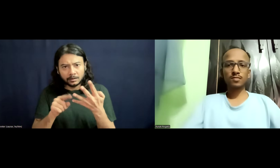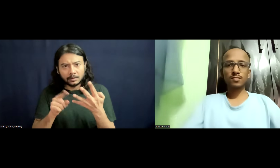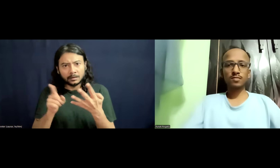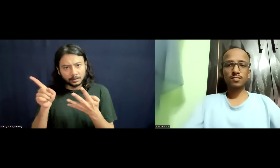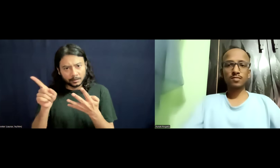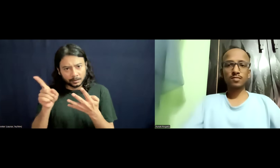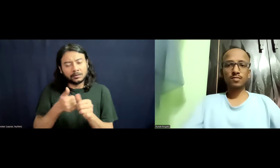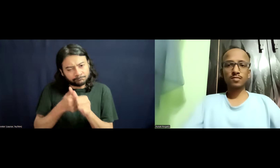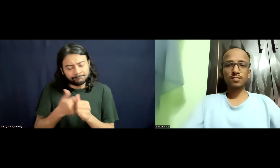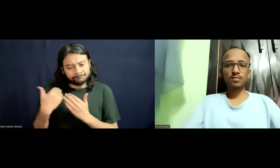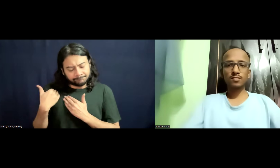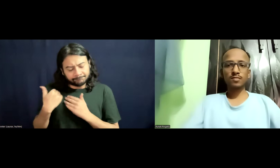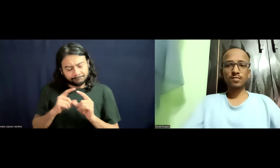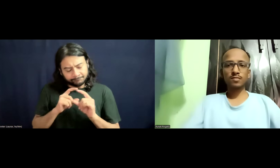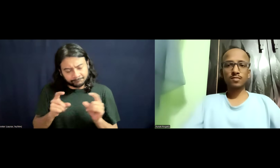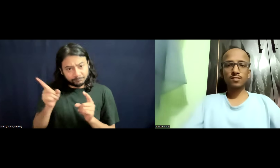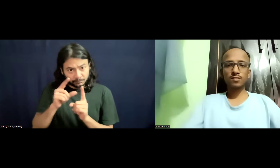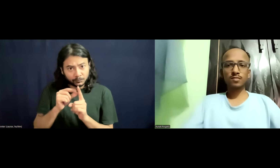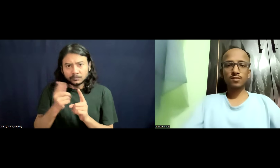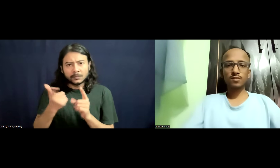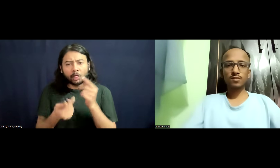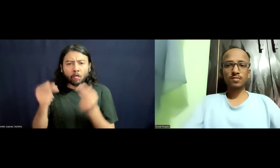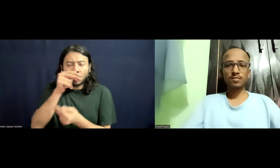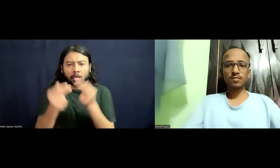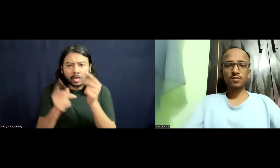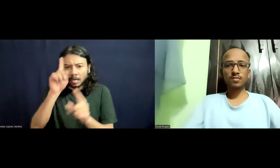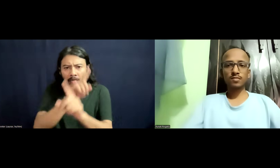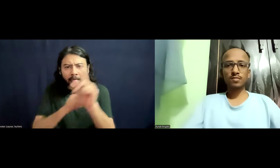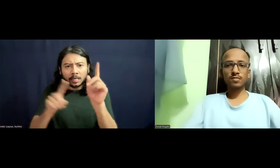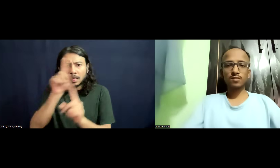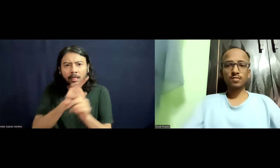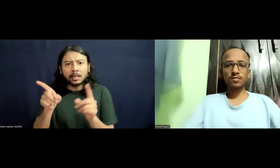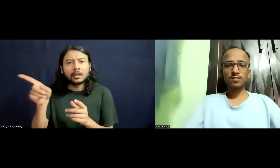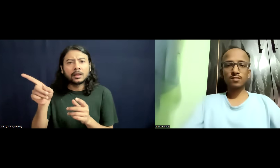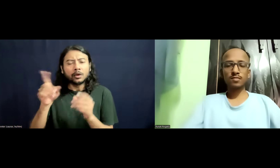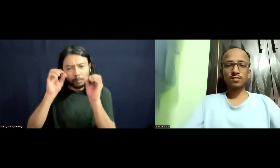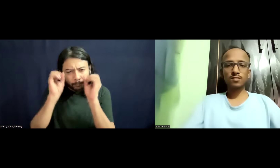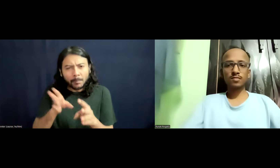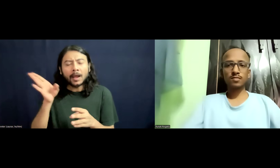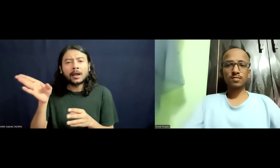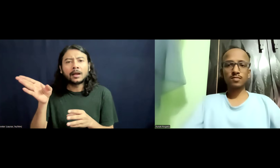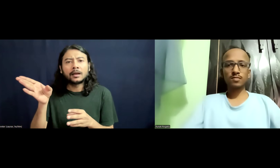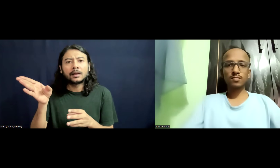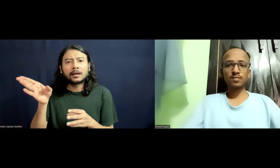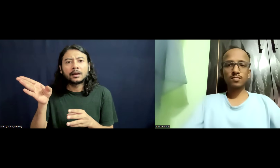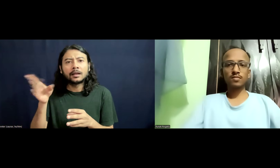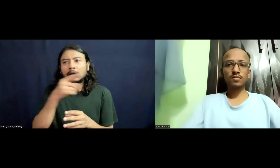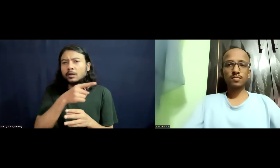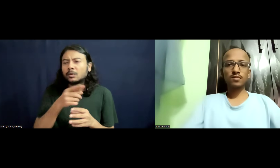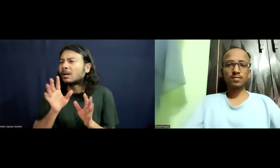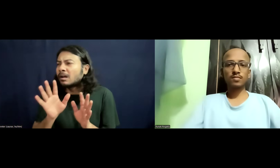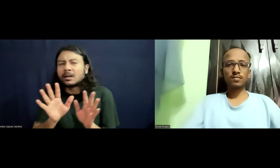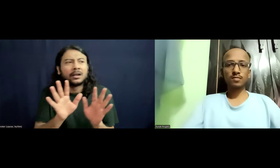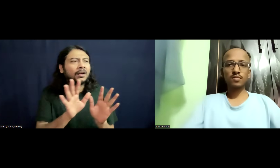So Krishna stopped Arjun that if you do this, you will be committing a greater sin by leaving your family and going